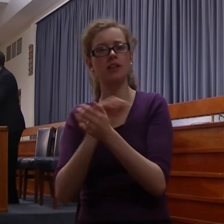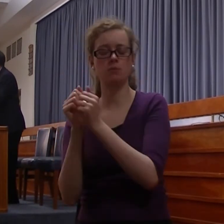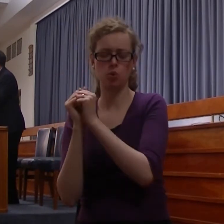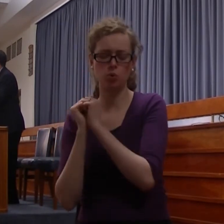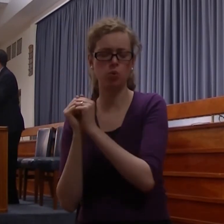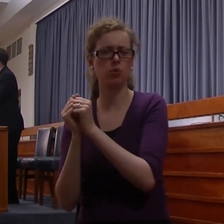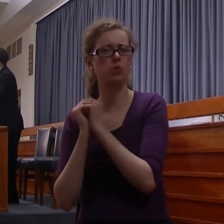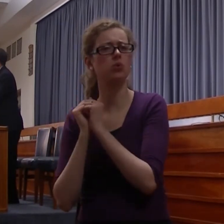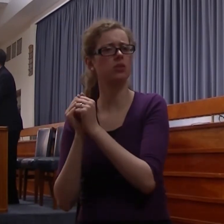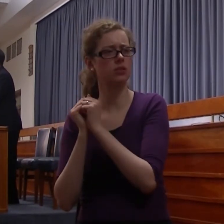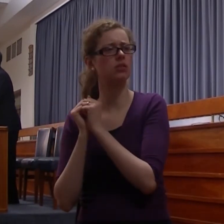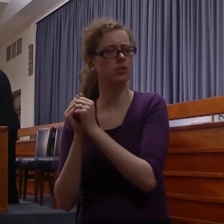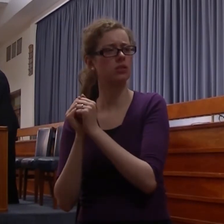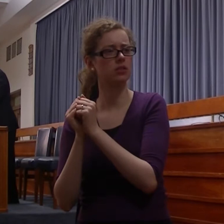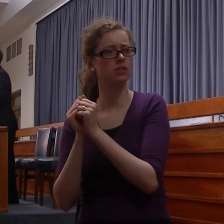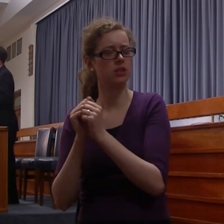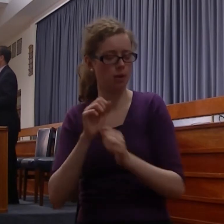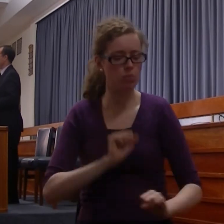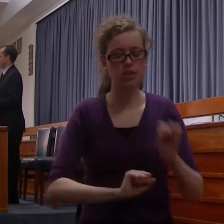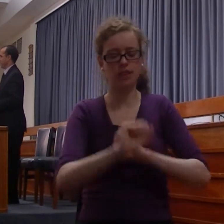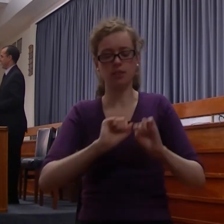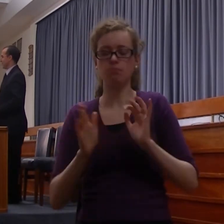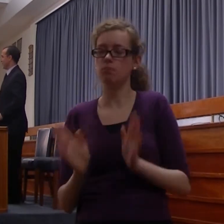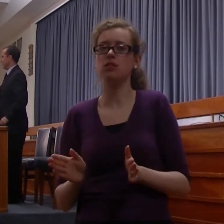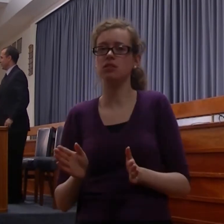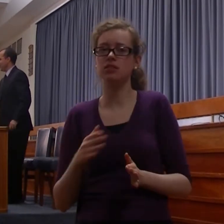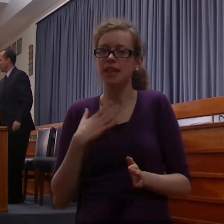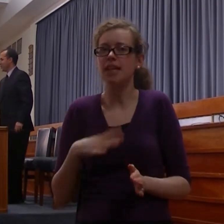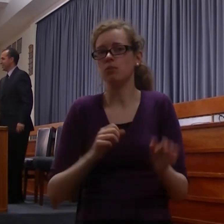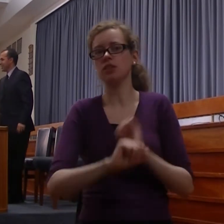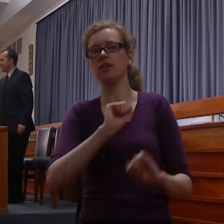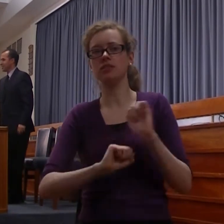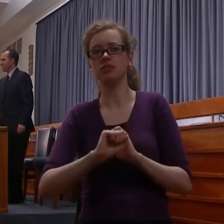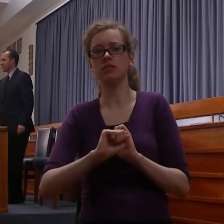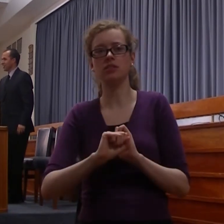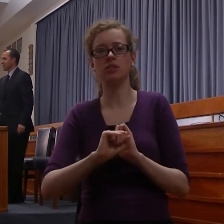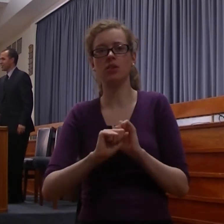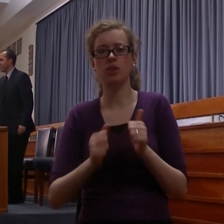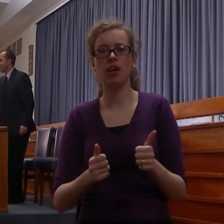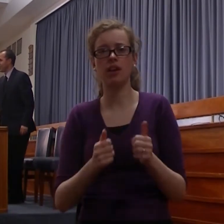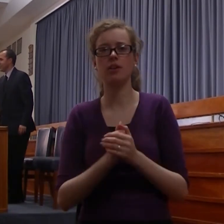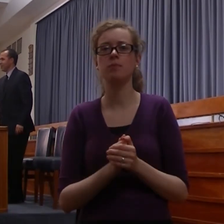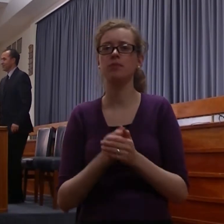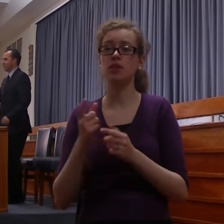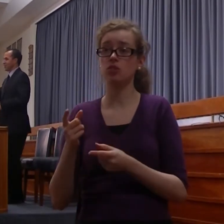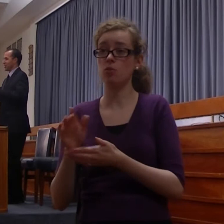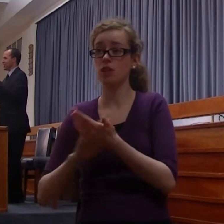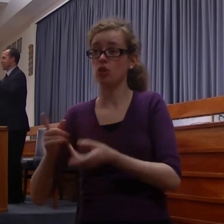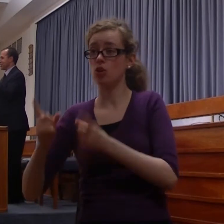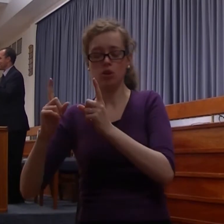hand with great care. And the meaning again is because it's precious and it needs